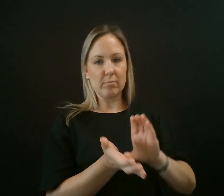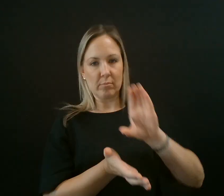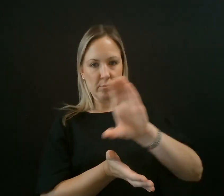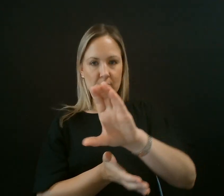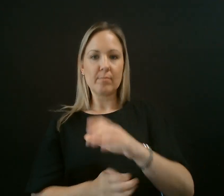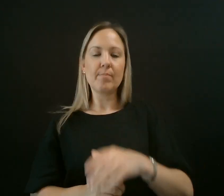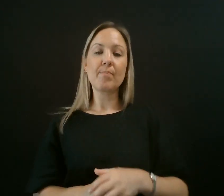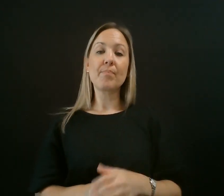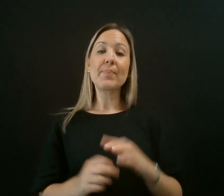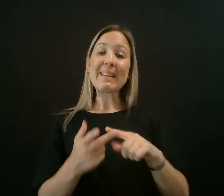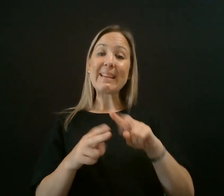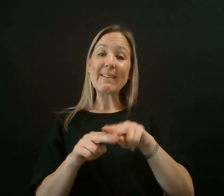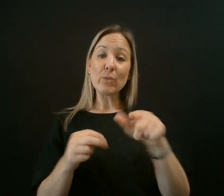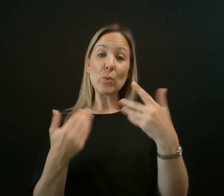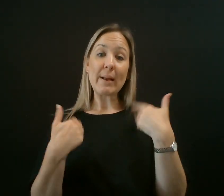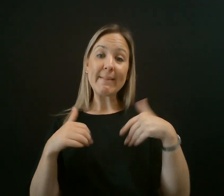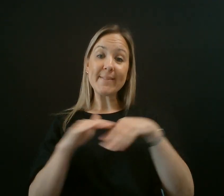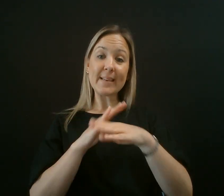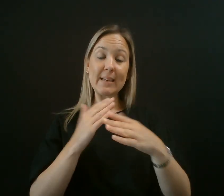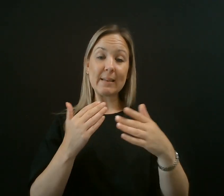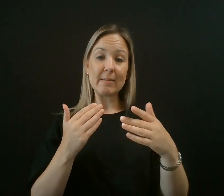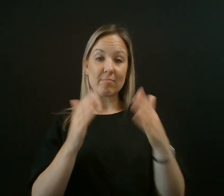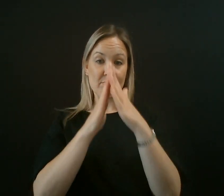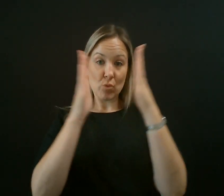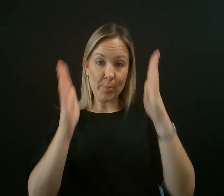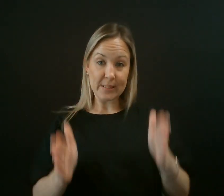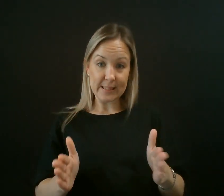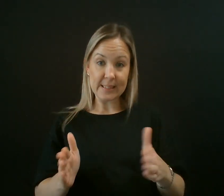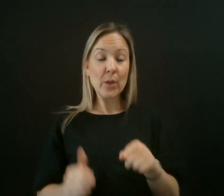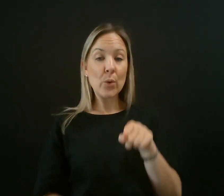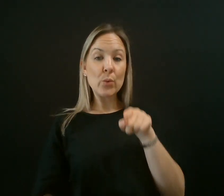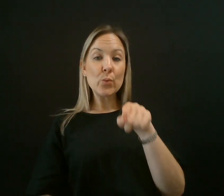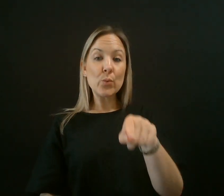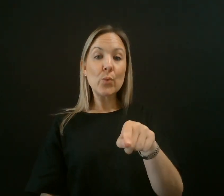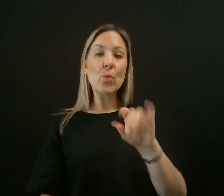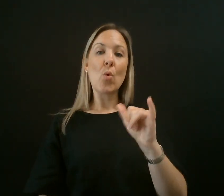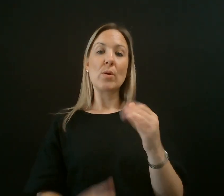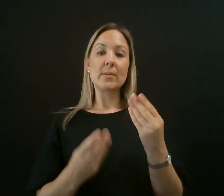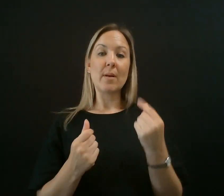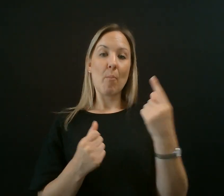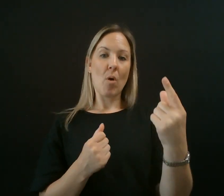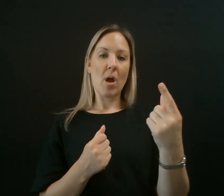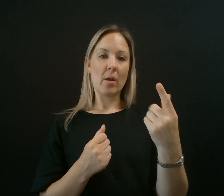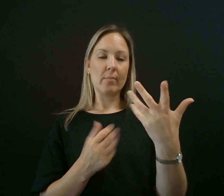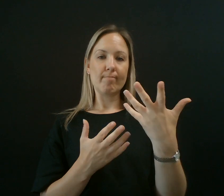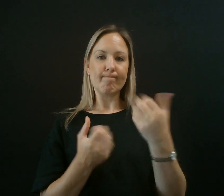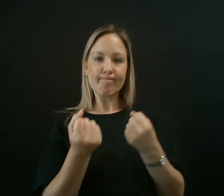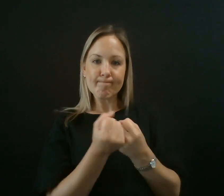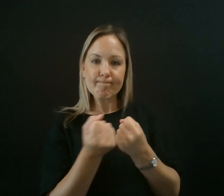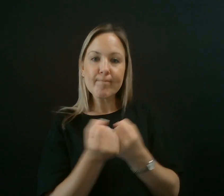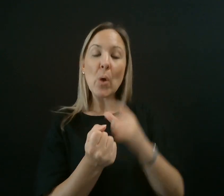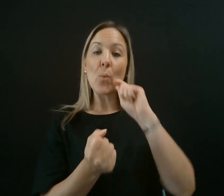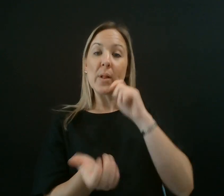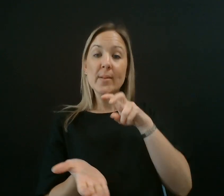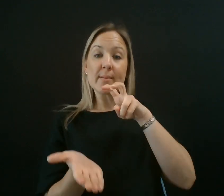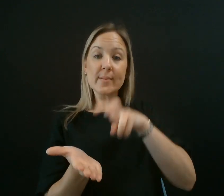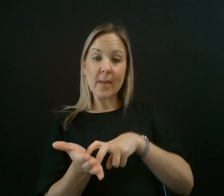If you live in one of our properties, you or someone acting on your behalf will sign a residential